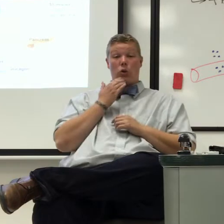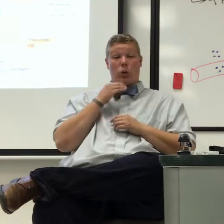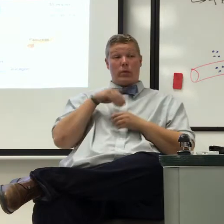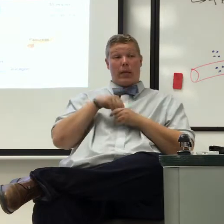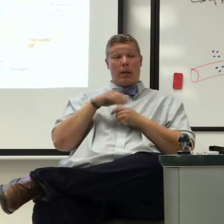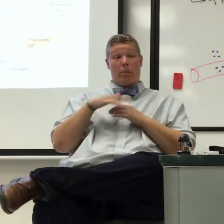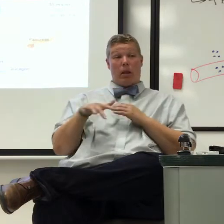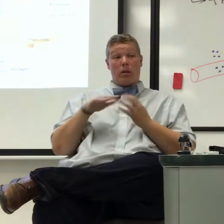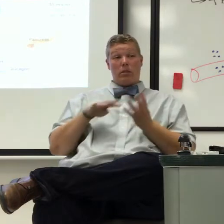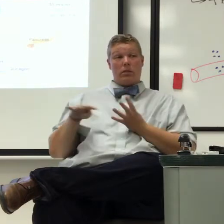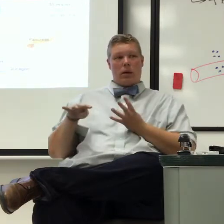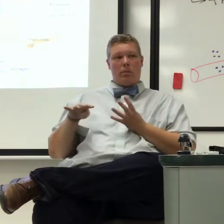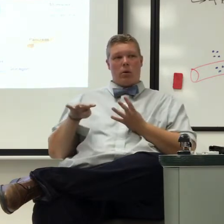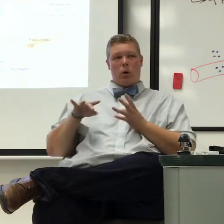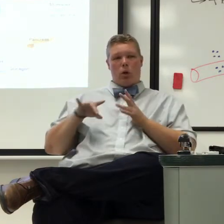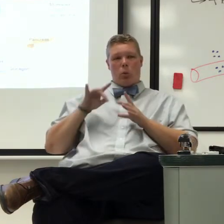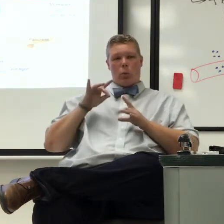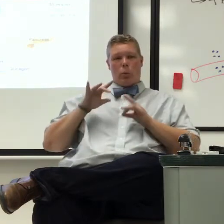blood glucose.